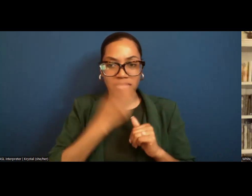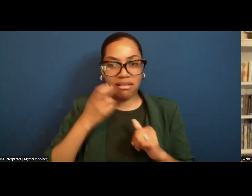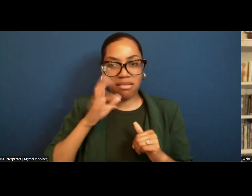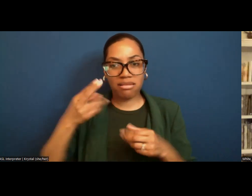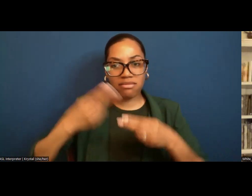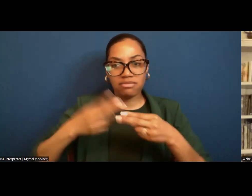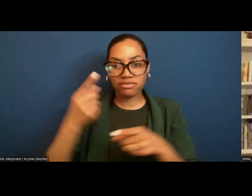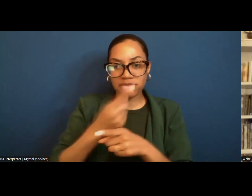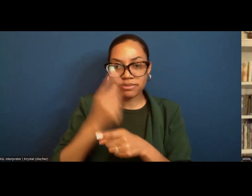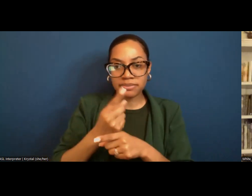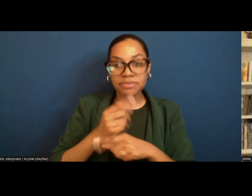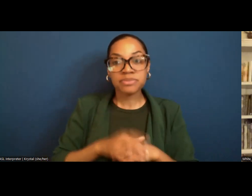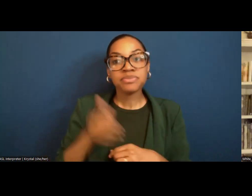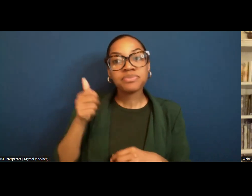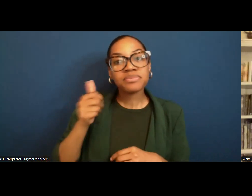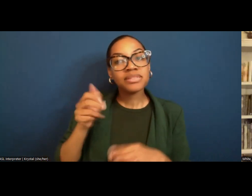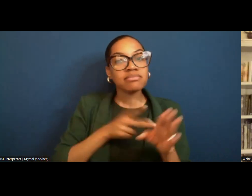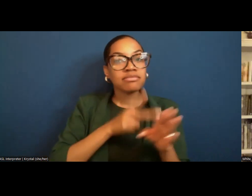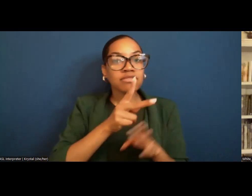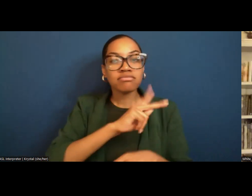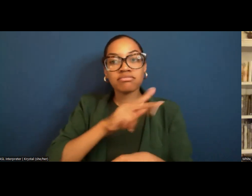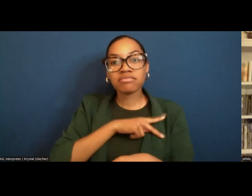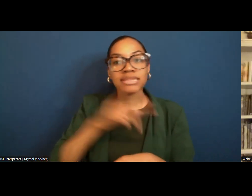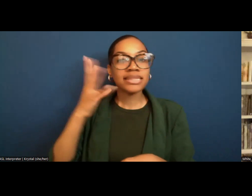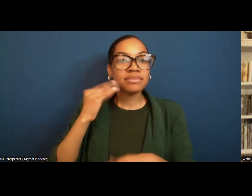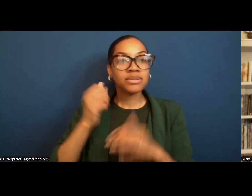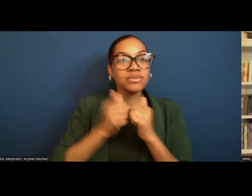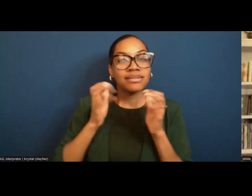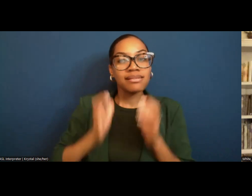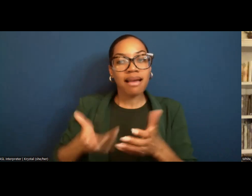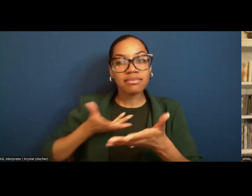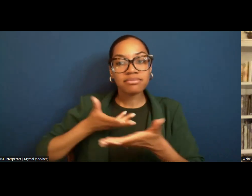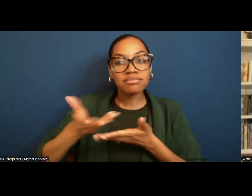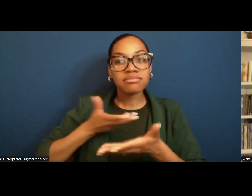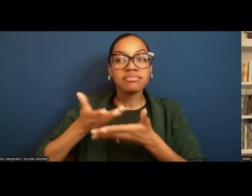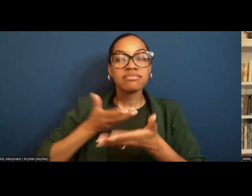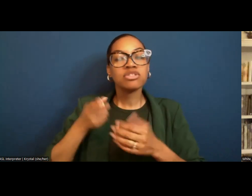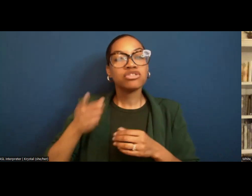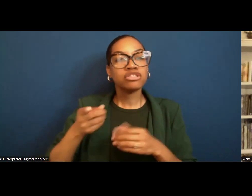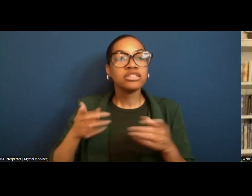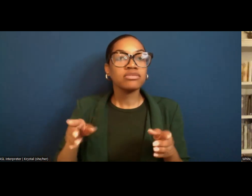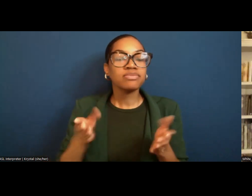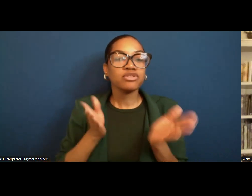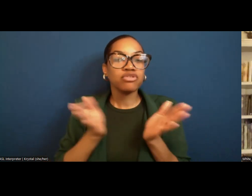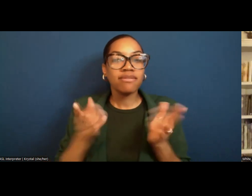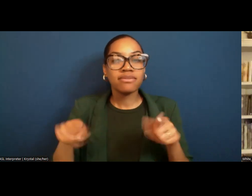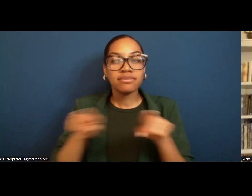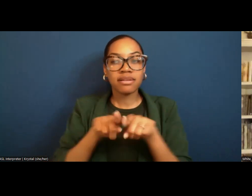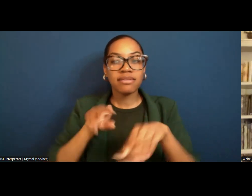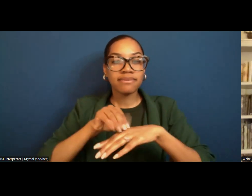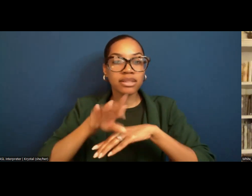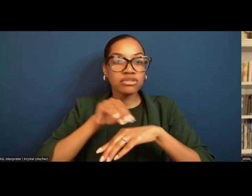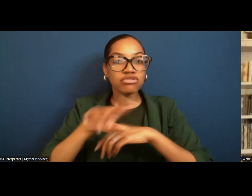having served as an advisor, educator, executive coach, equity consultant, and thought leader in the